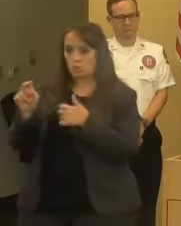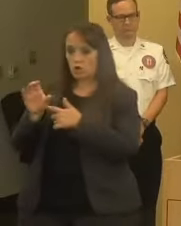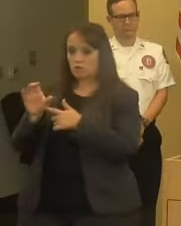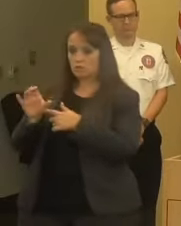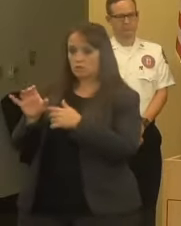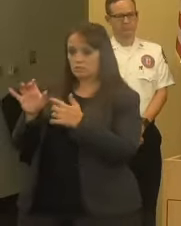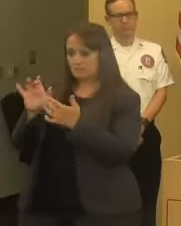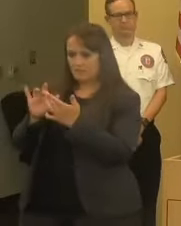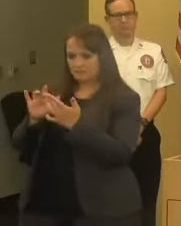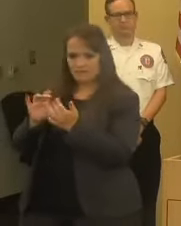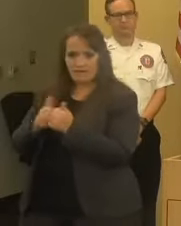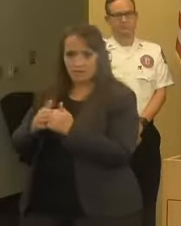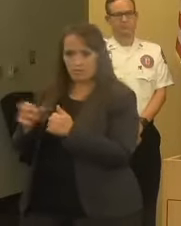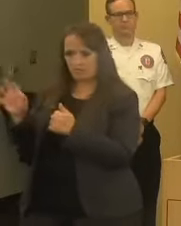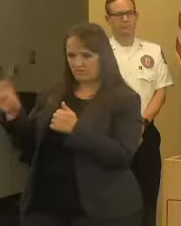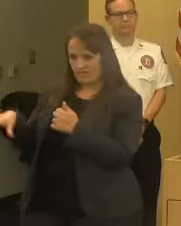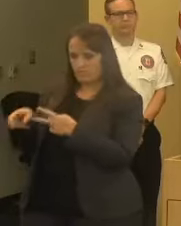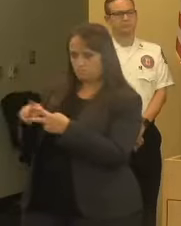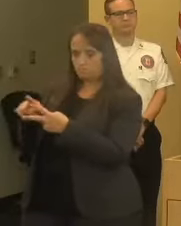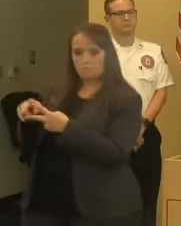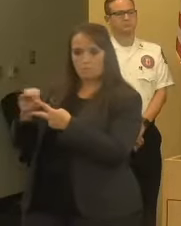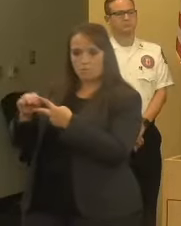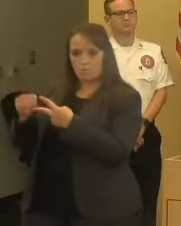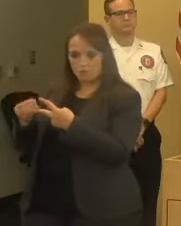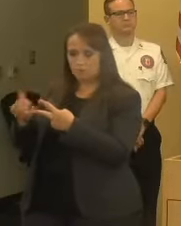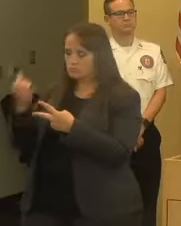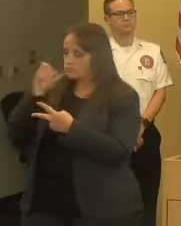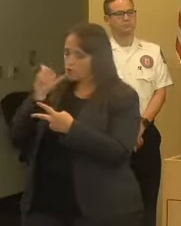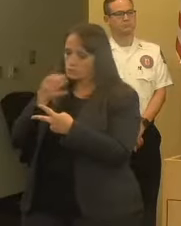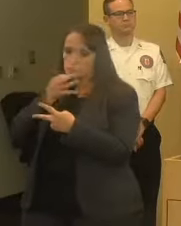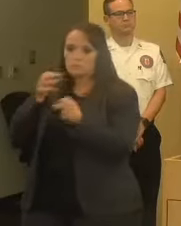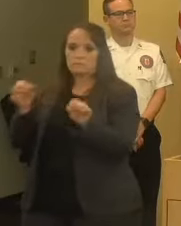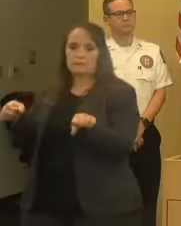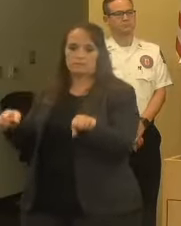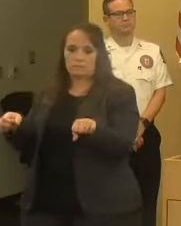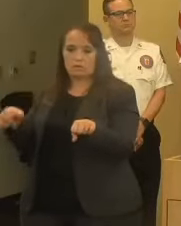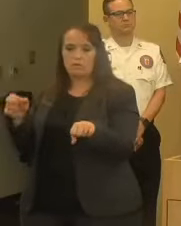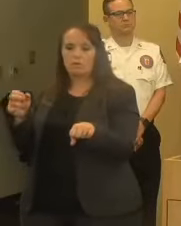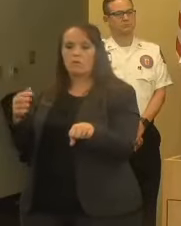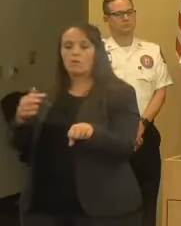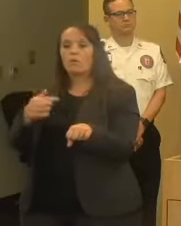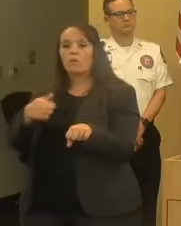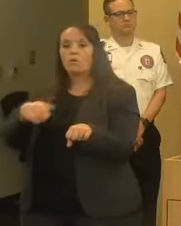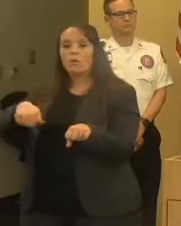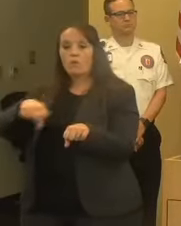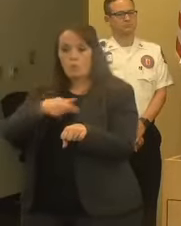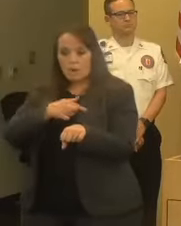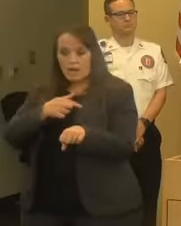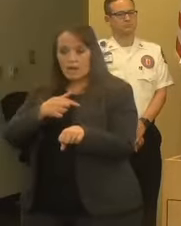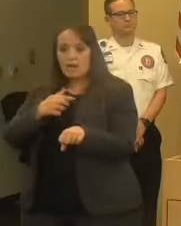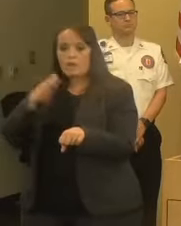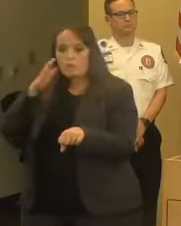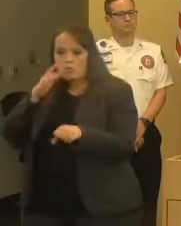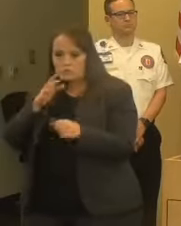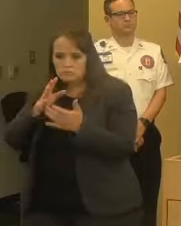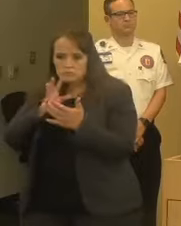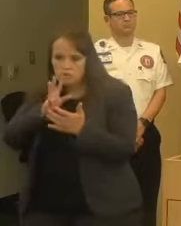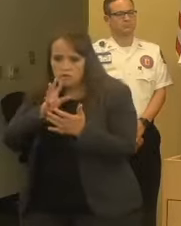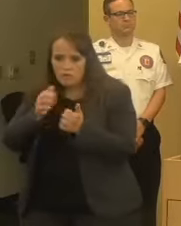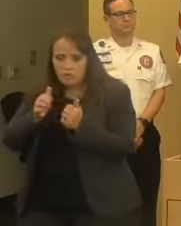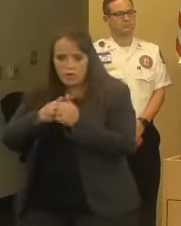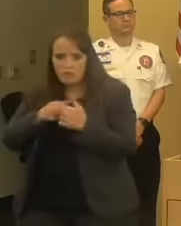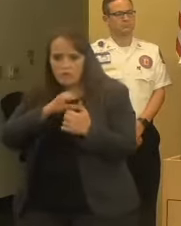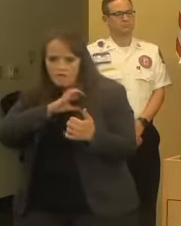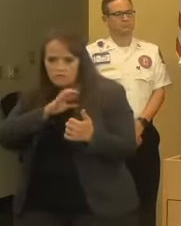contact with us. You do what you need to do. Call us as soon as you can, and we'll actually speak with our duty officers so we